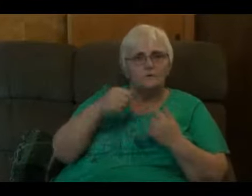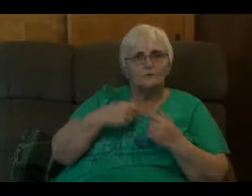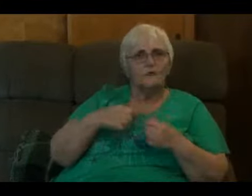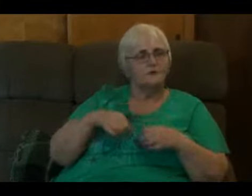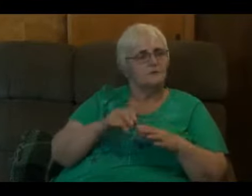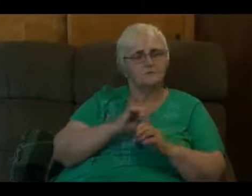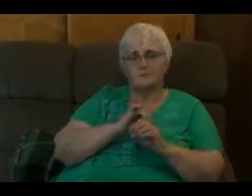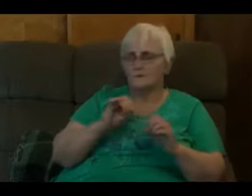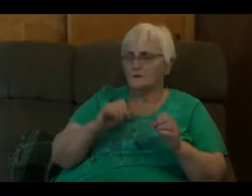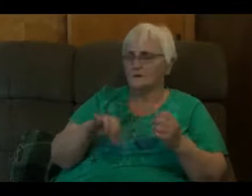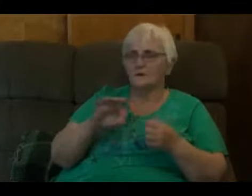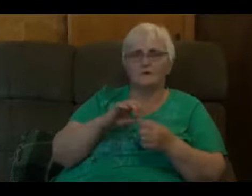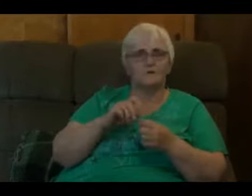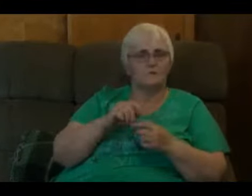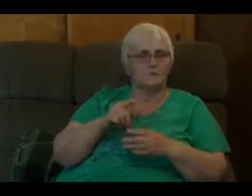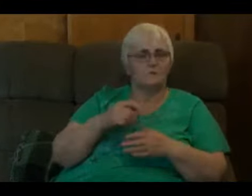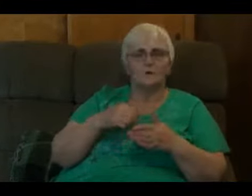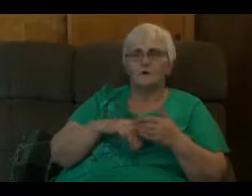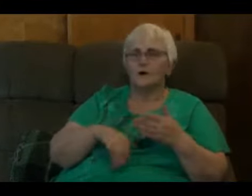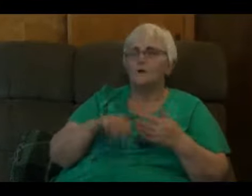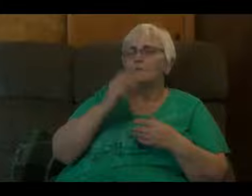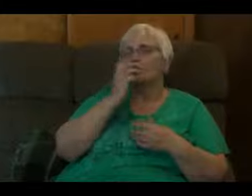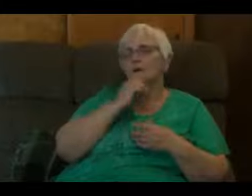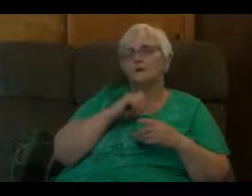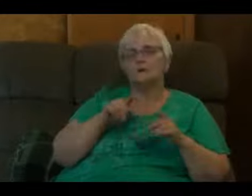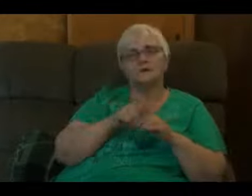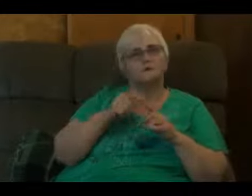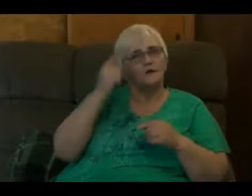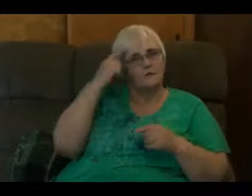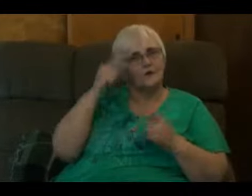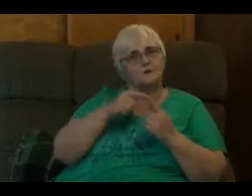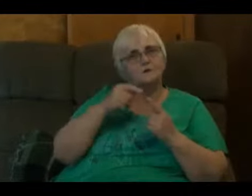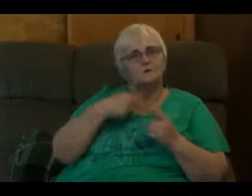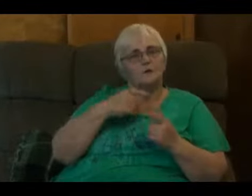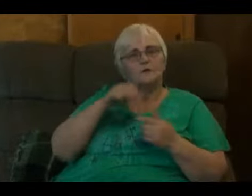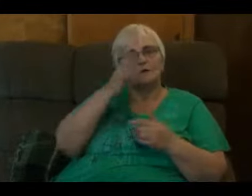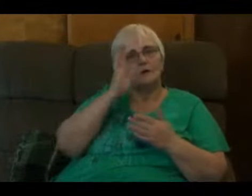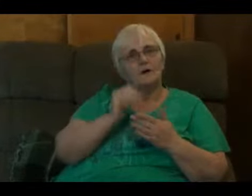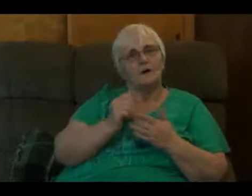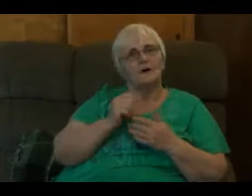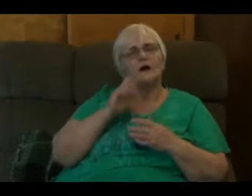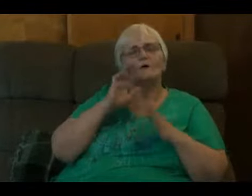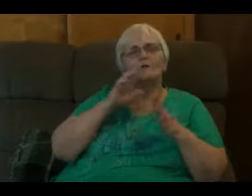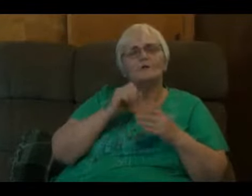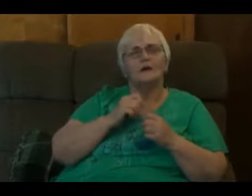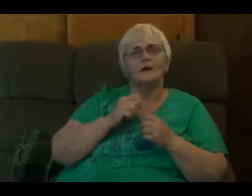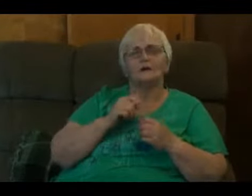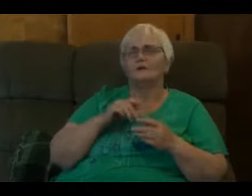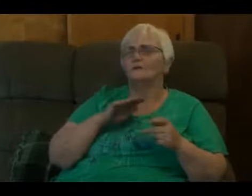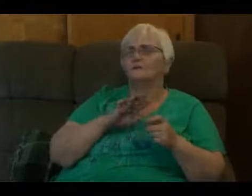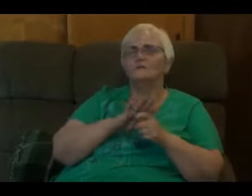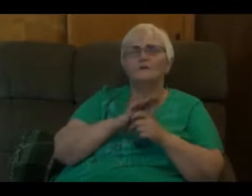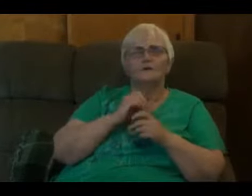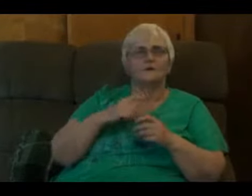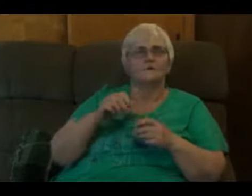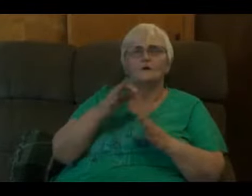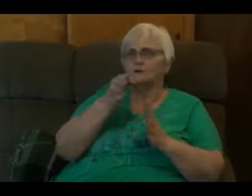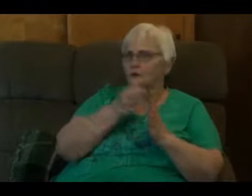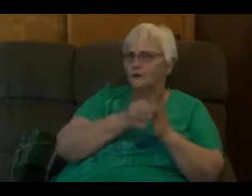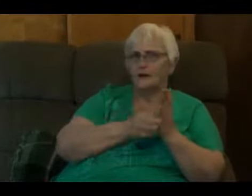none of them. How precious also are Your thoughts to me, O God. How great is the sum of them. If I should count them, they would be